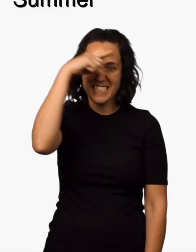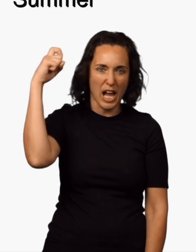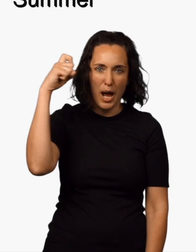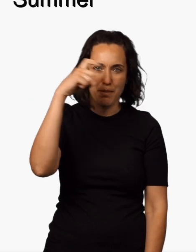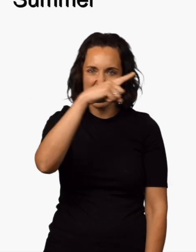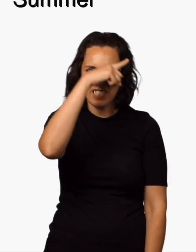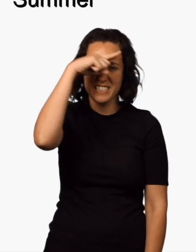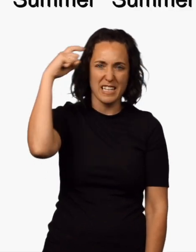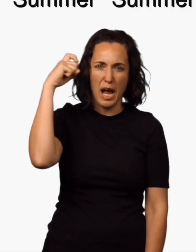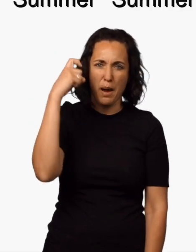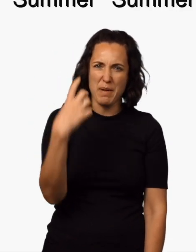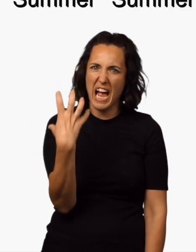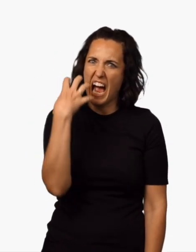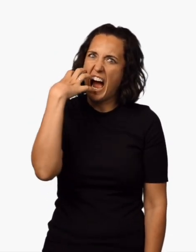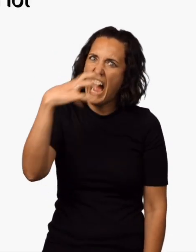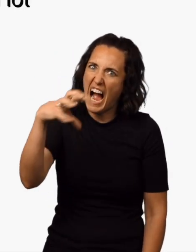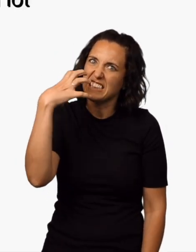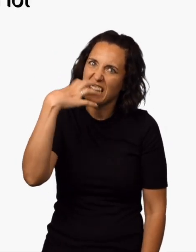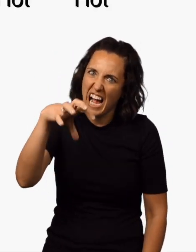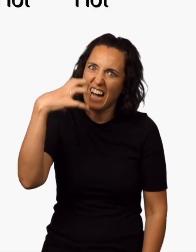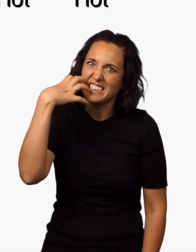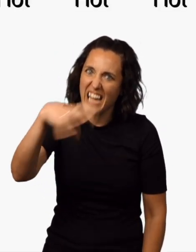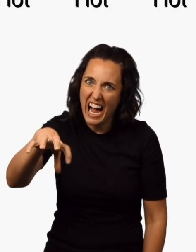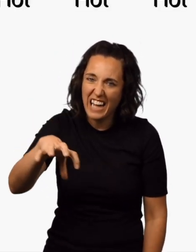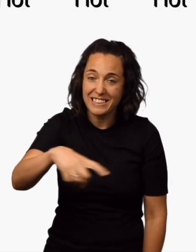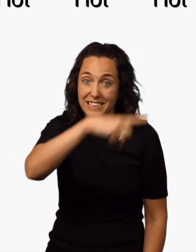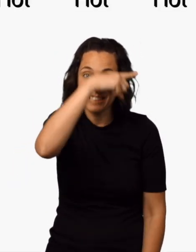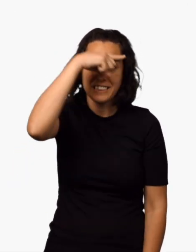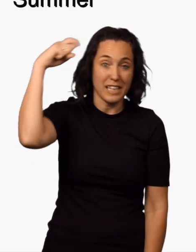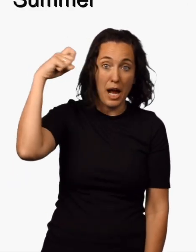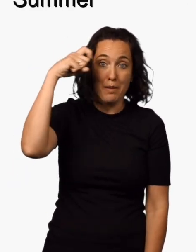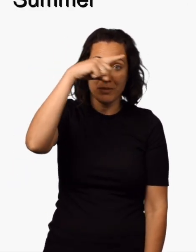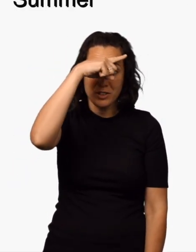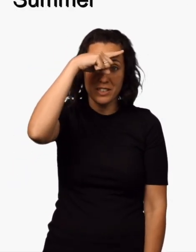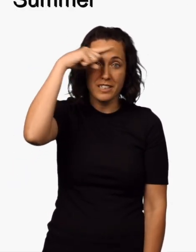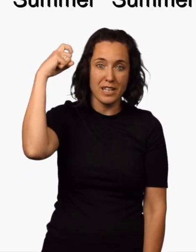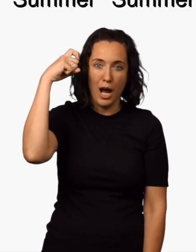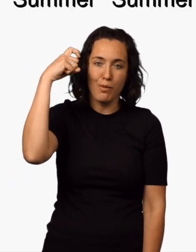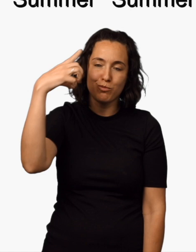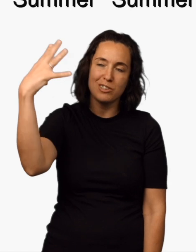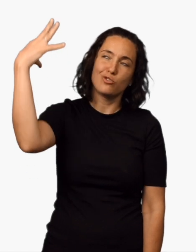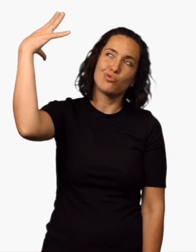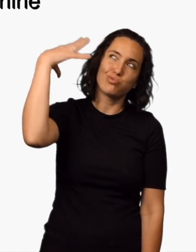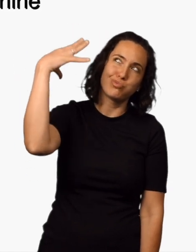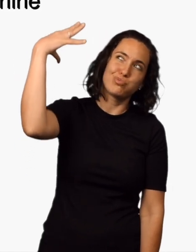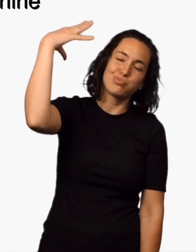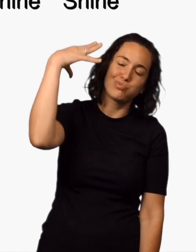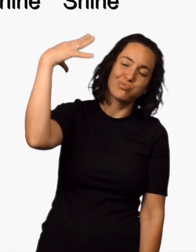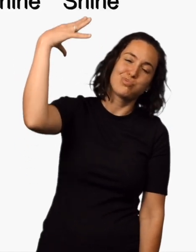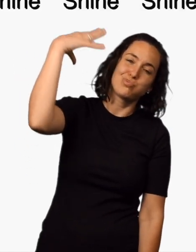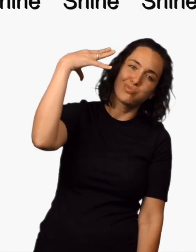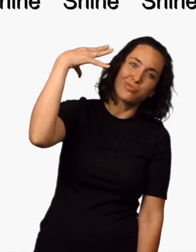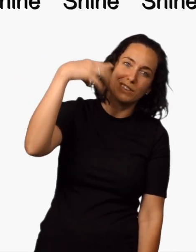Summer, summer, hot, hot, hot. Summer, summer, shine, shine,